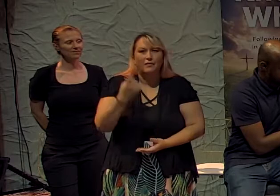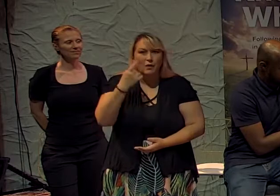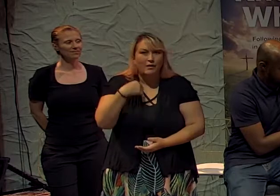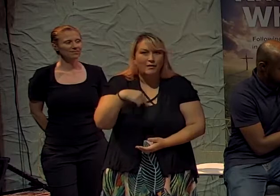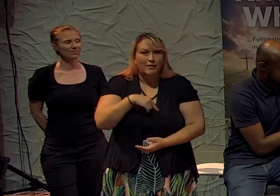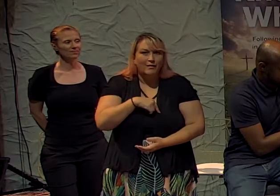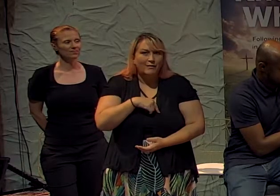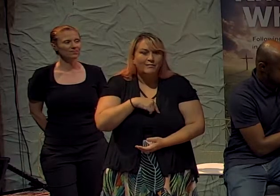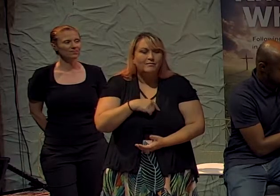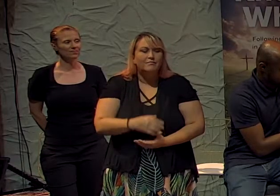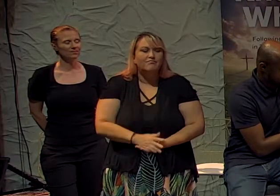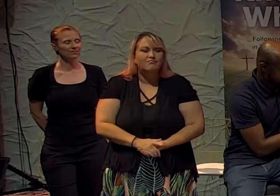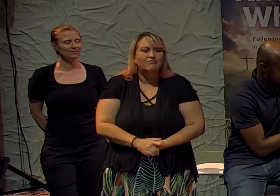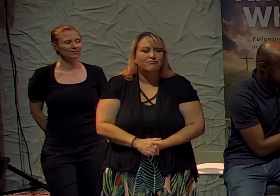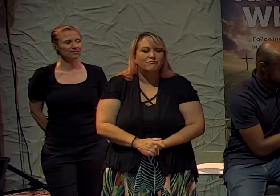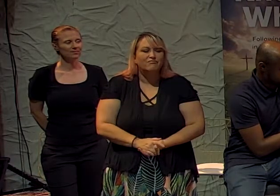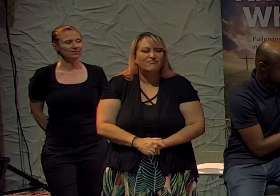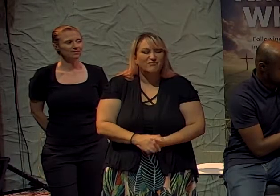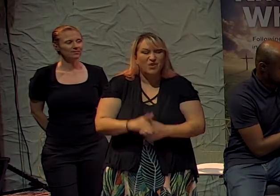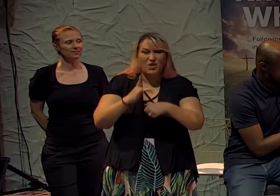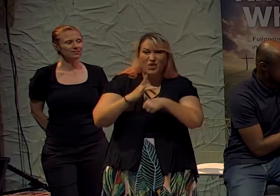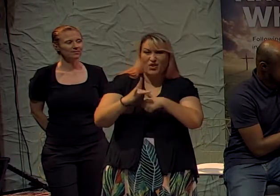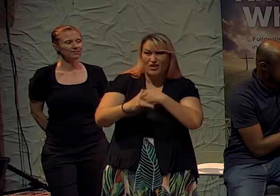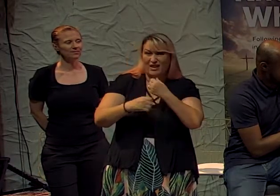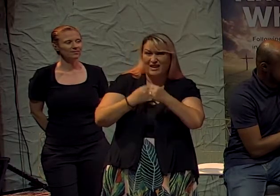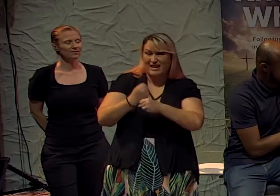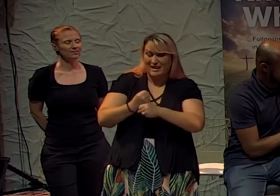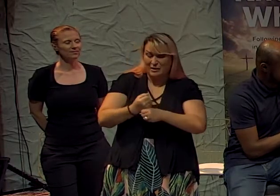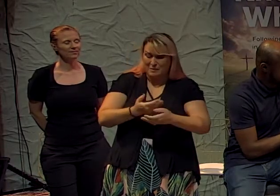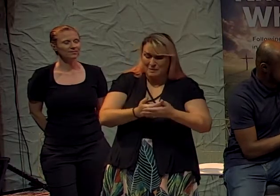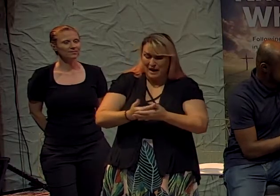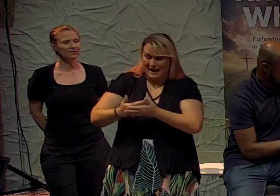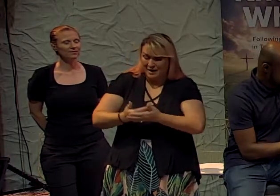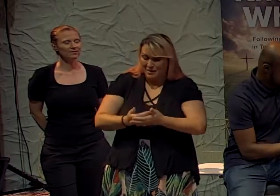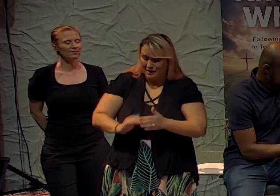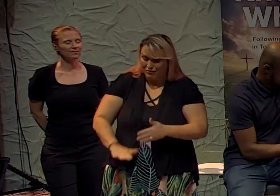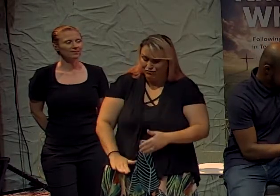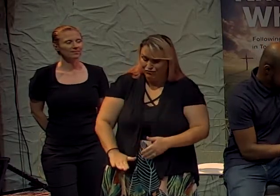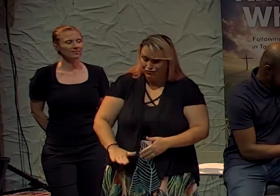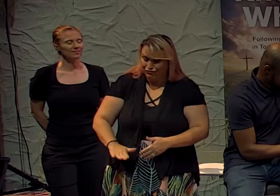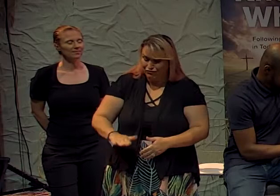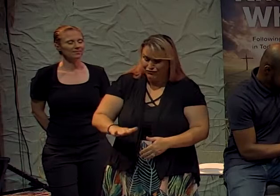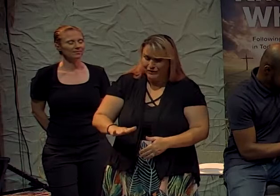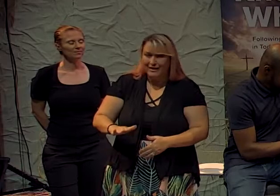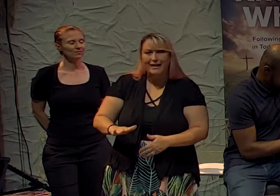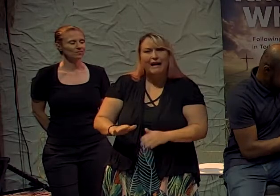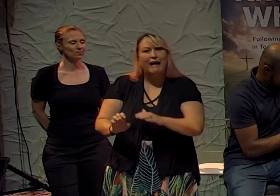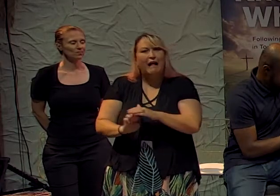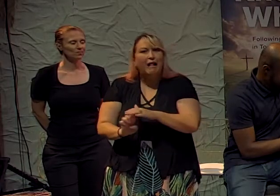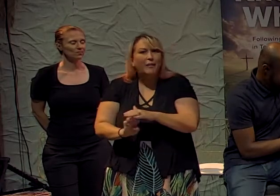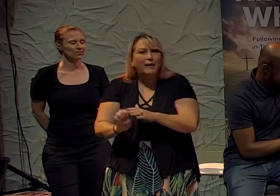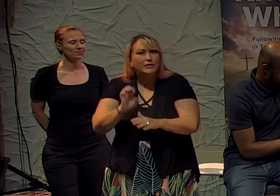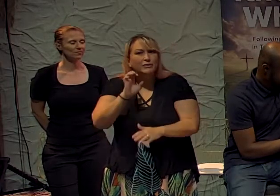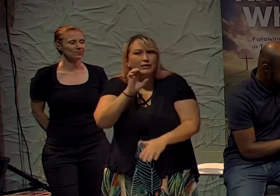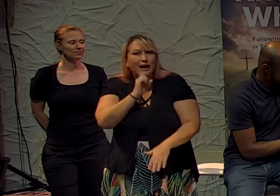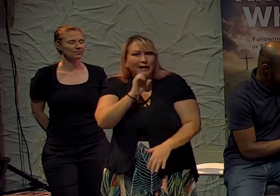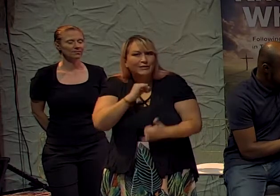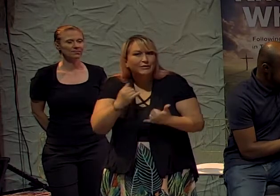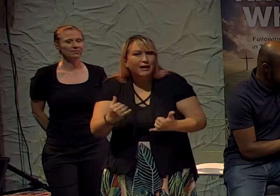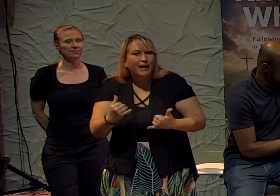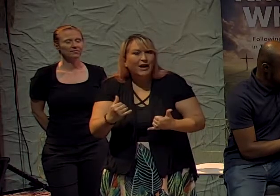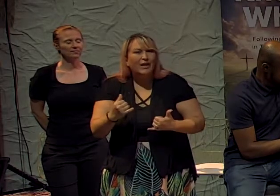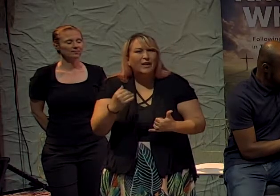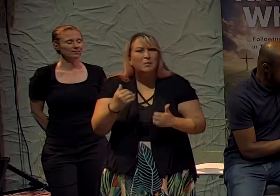I think in these early years as baby, newborn, and now elementary age, I think the